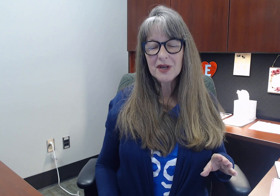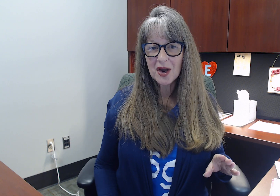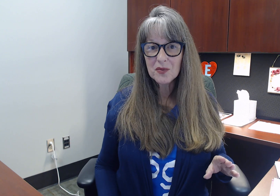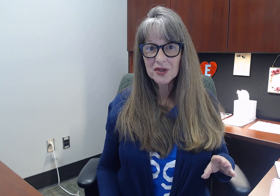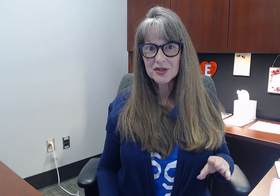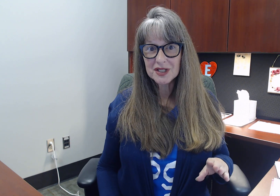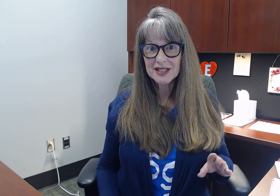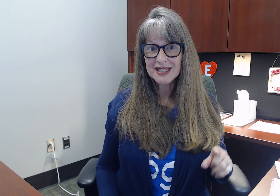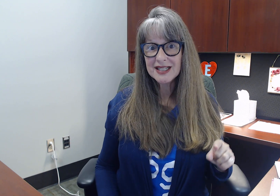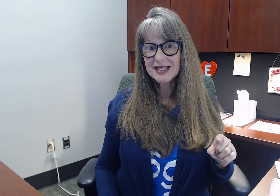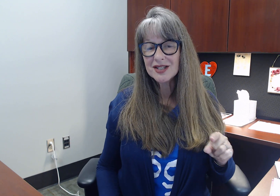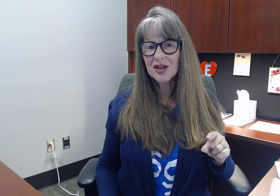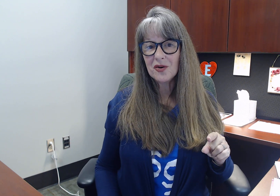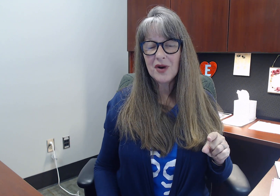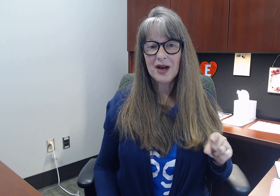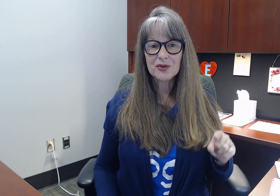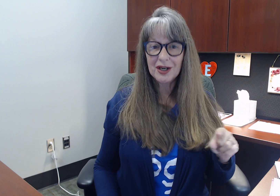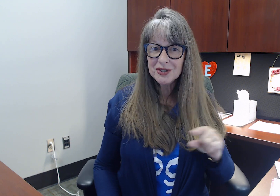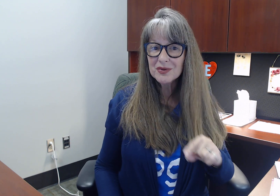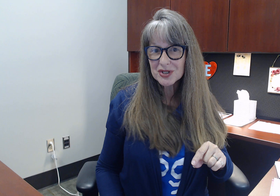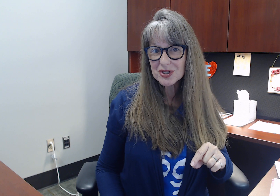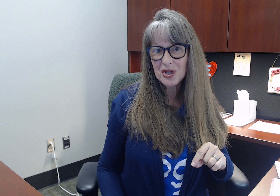with our sentence. So I'll try to do it slow.